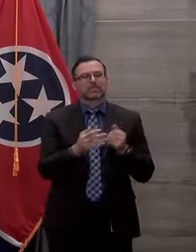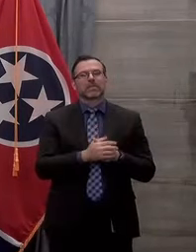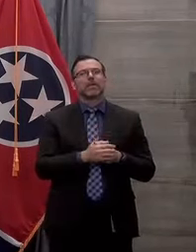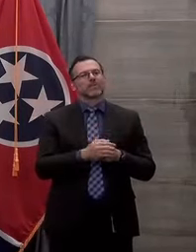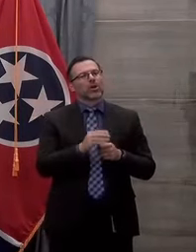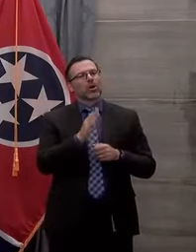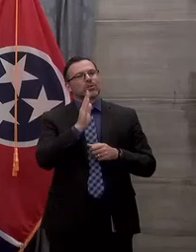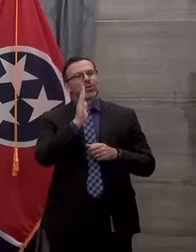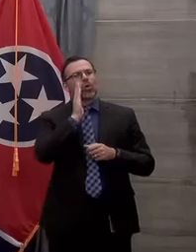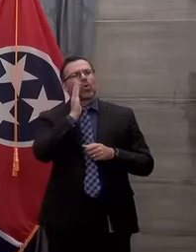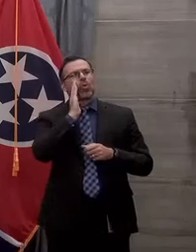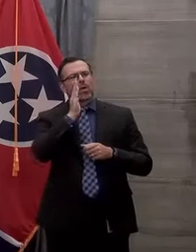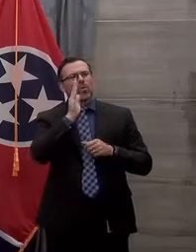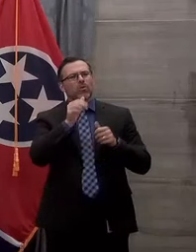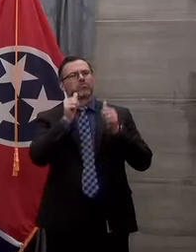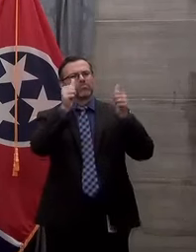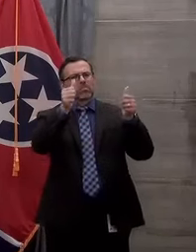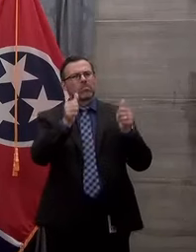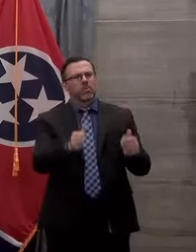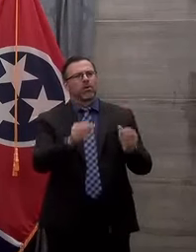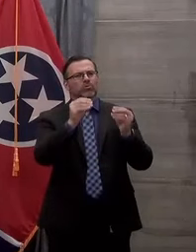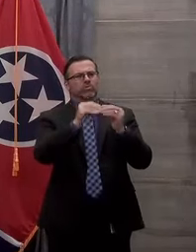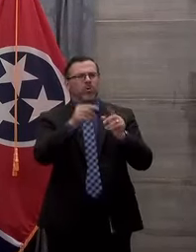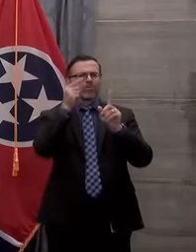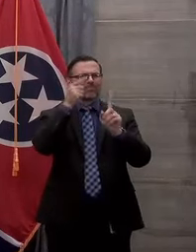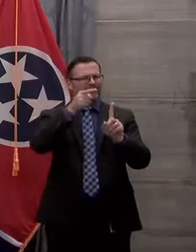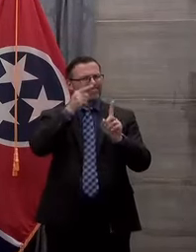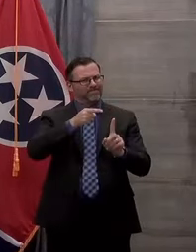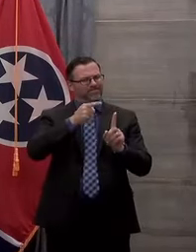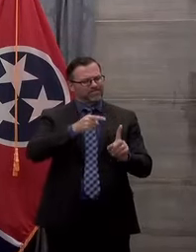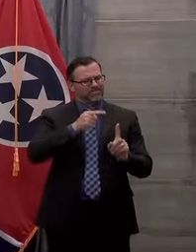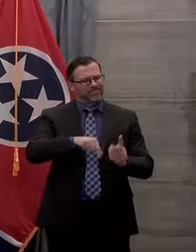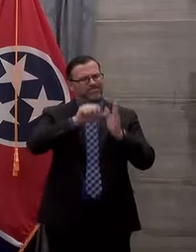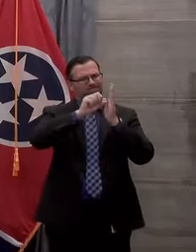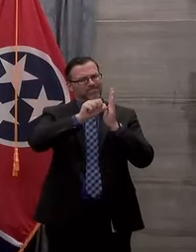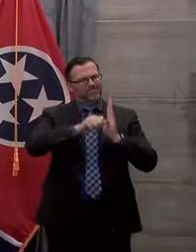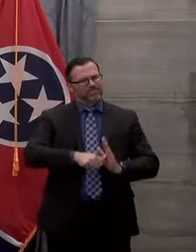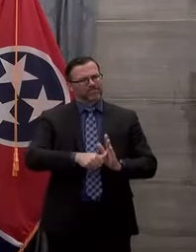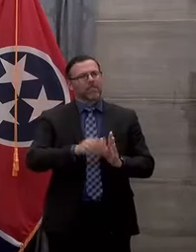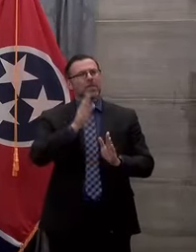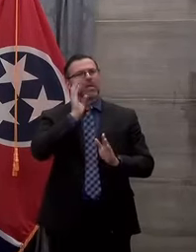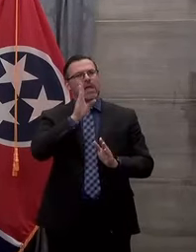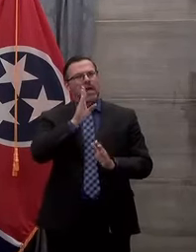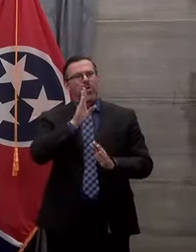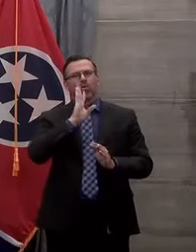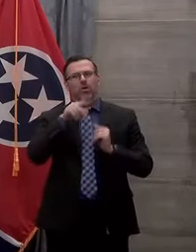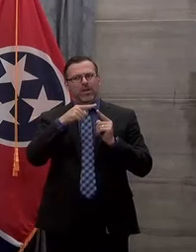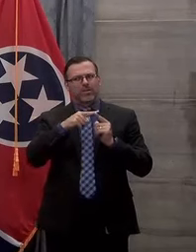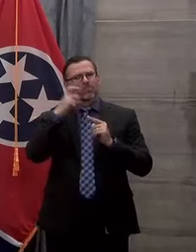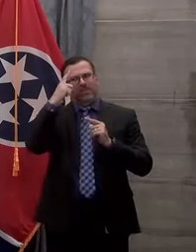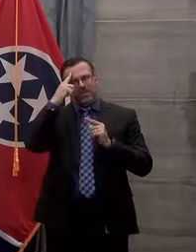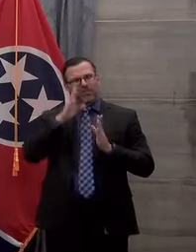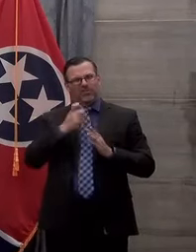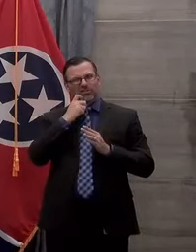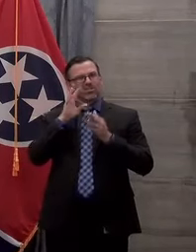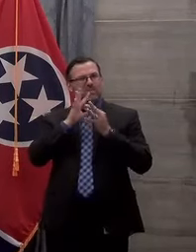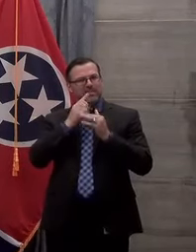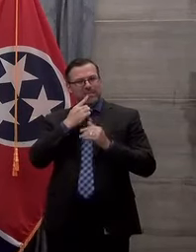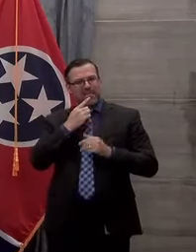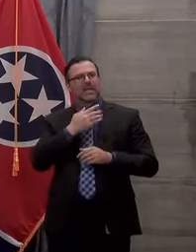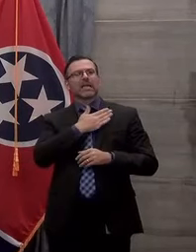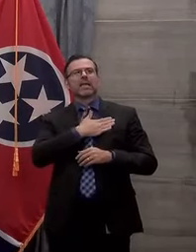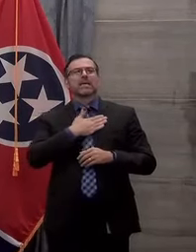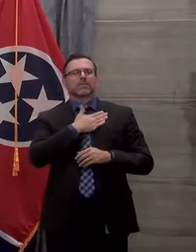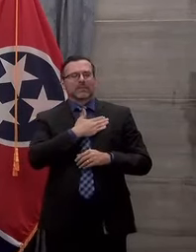that guidance forthcoming pretty soon for facilities. I will reiterate exactly what the governor said, is please give these facilities